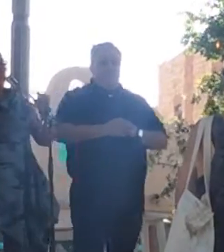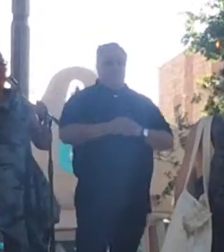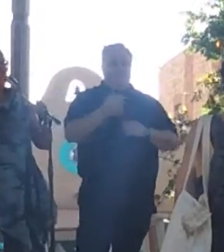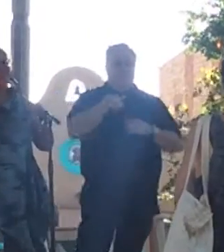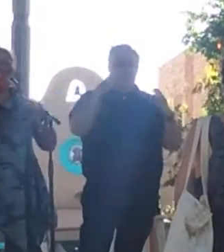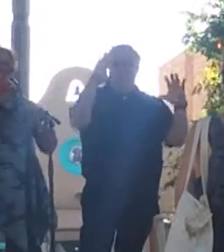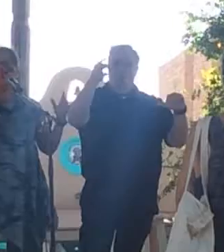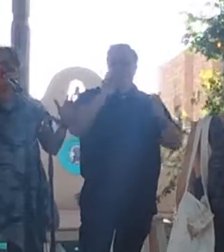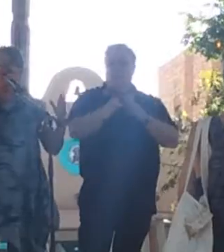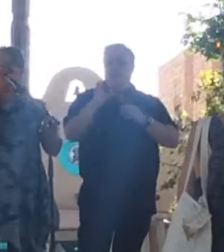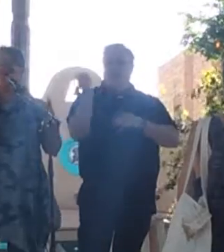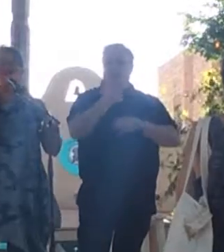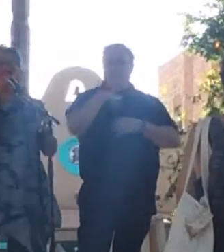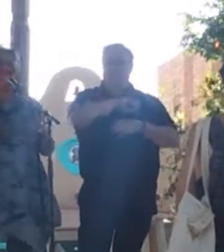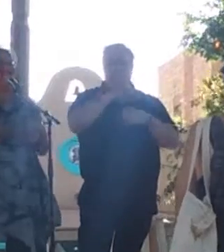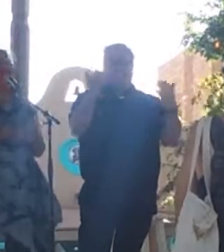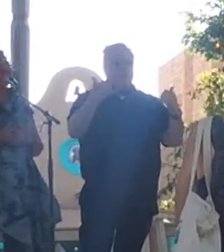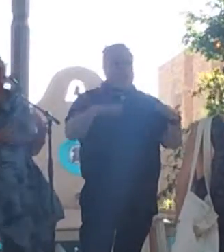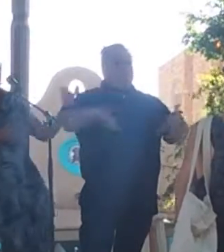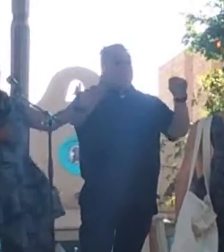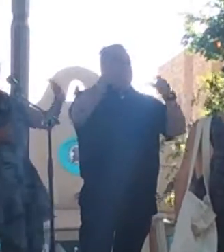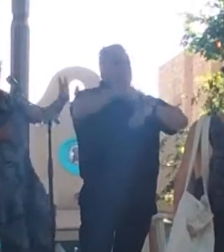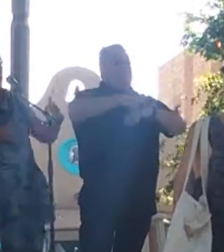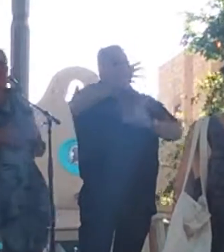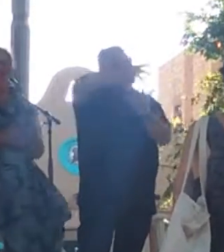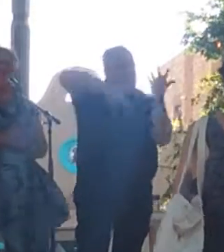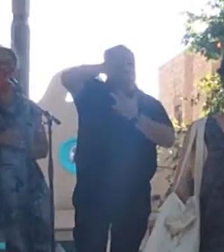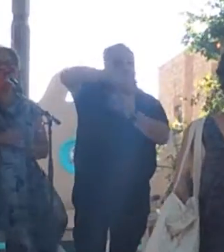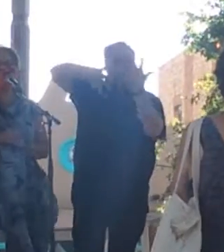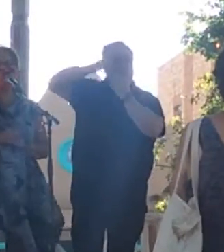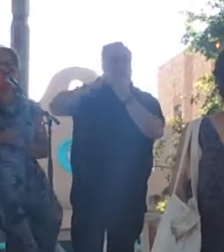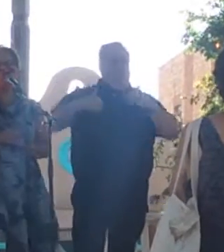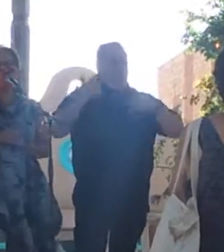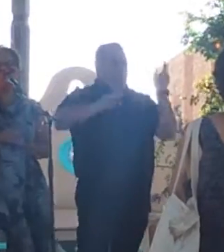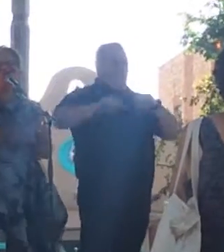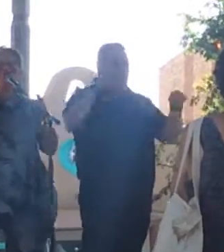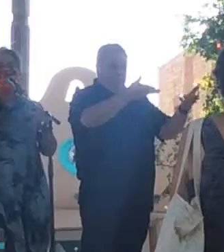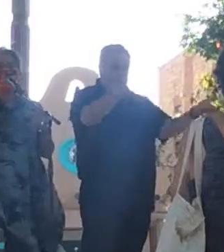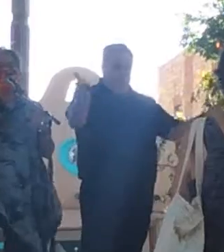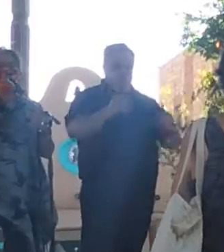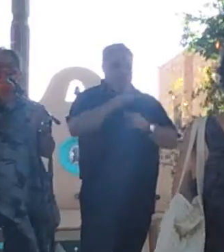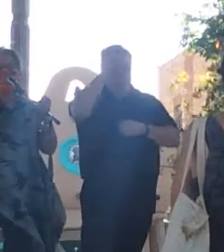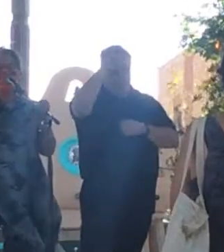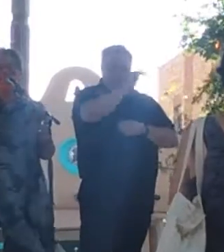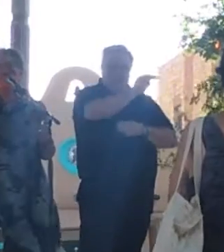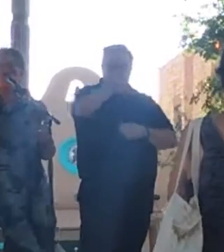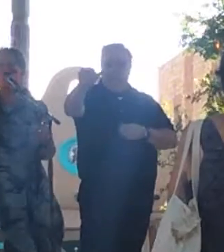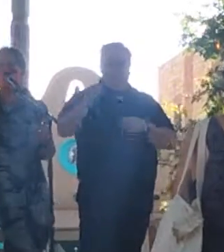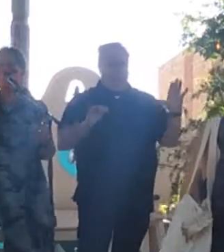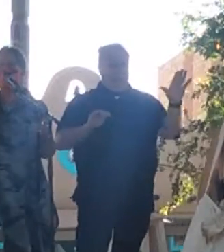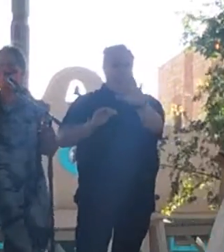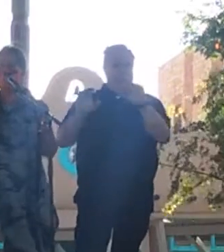And I hope that all of us today take the time to interact with the young people here, to remind them that their